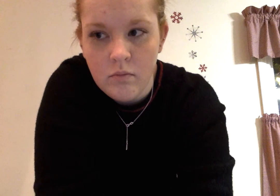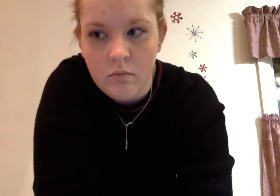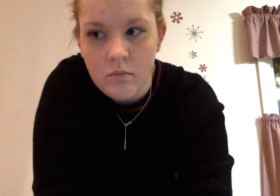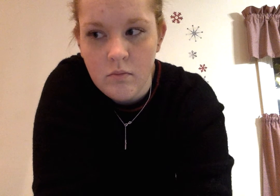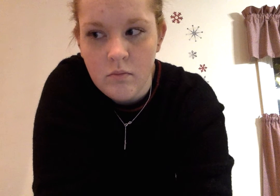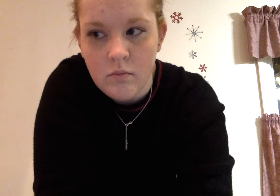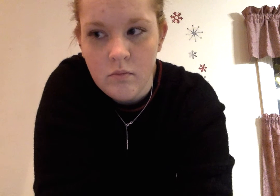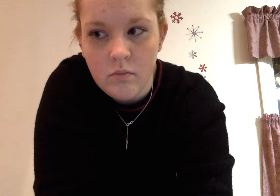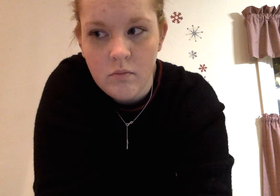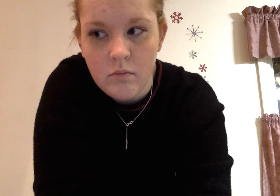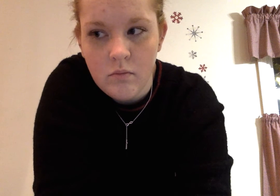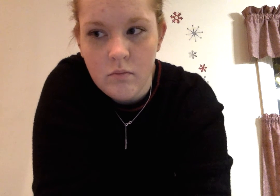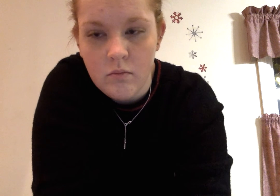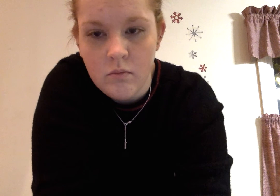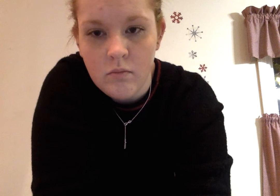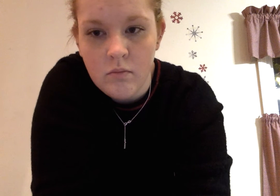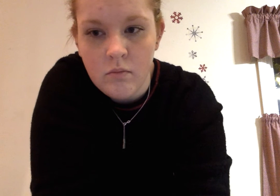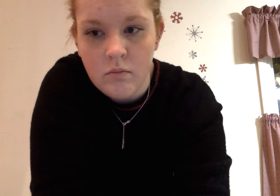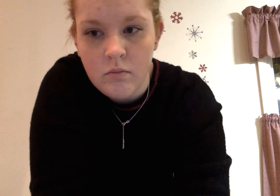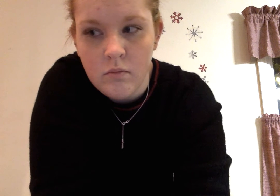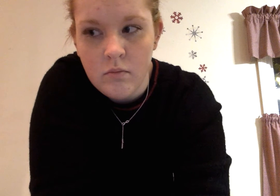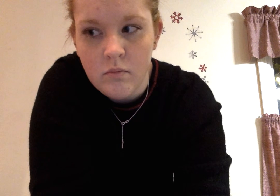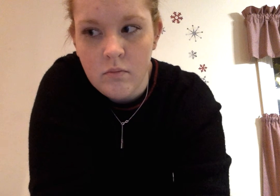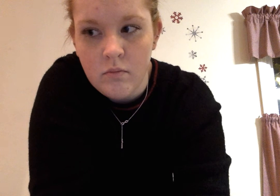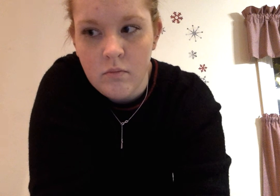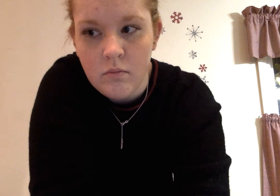at the moment. So as you can see,